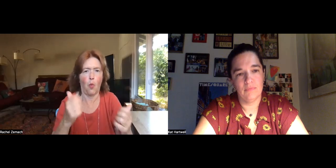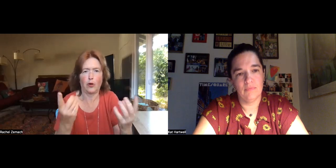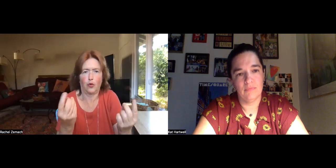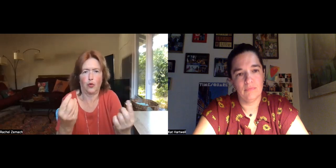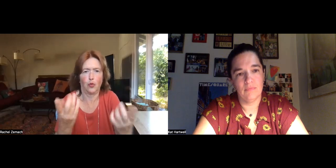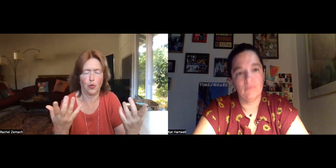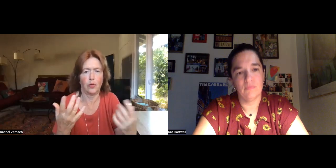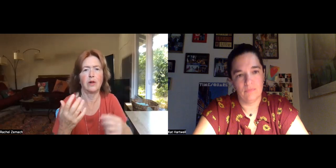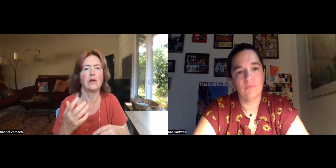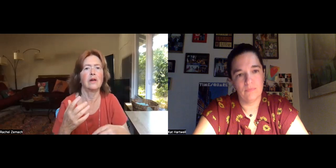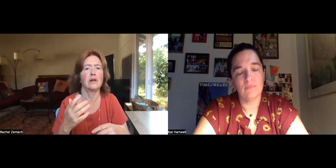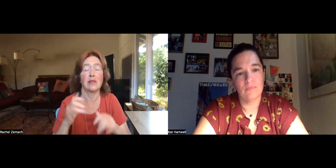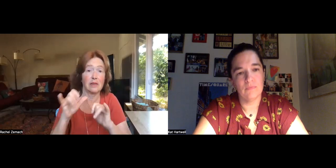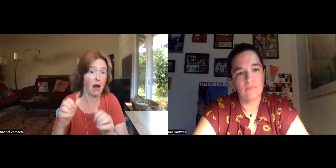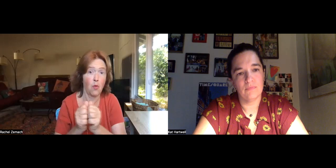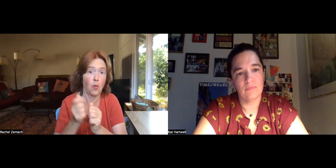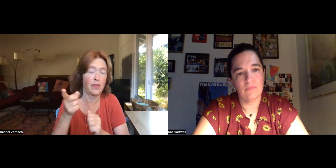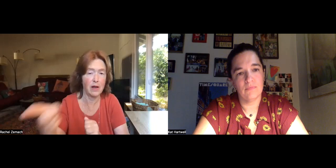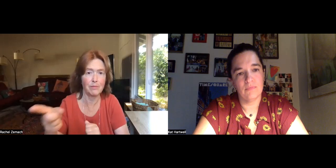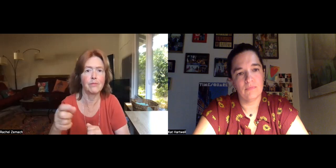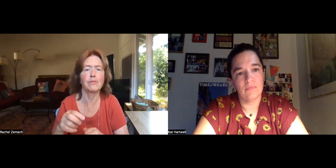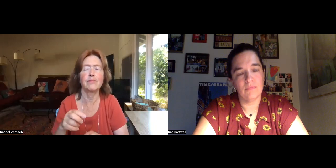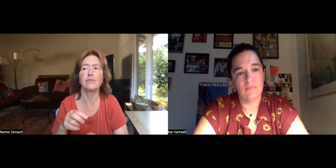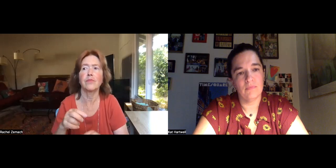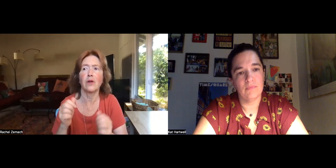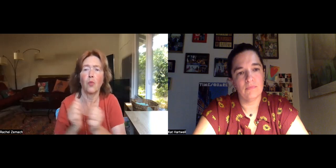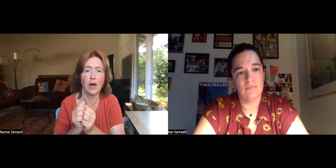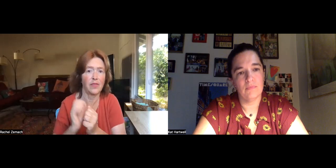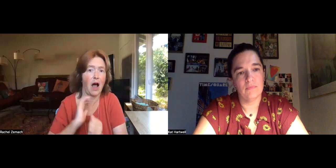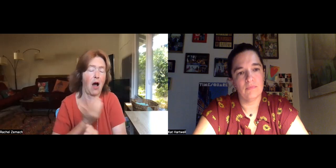What to do? Damn with him. With our